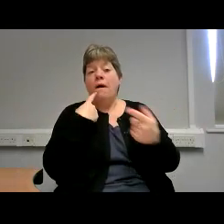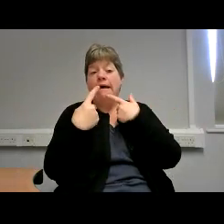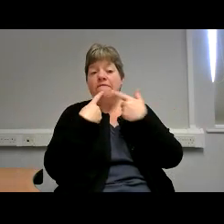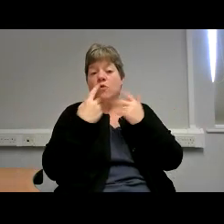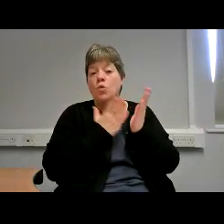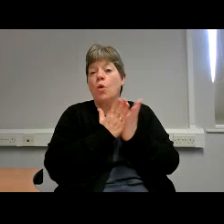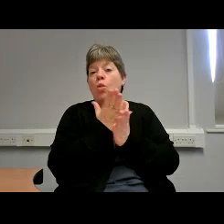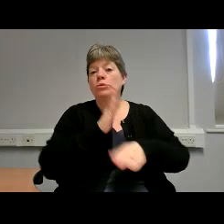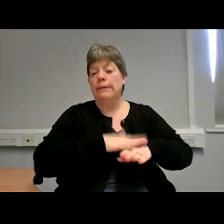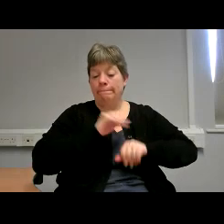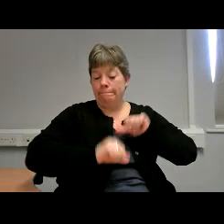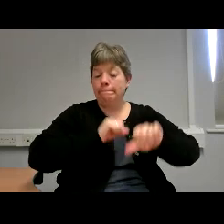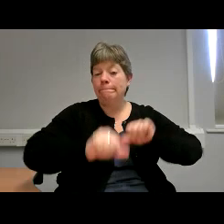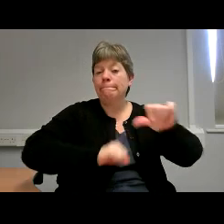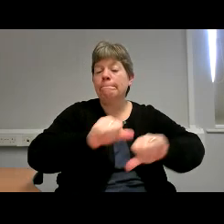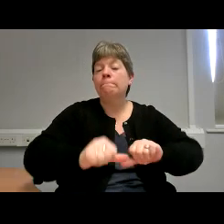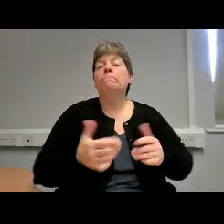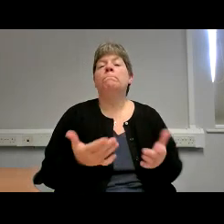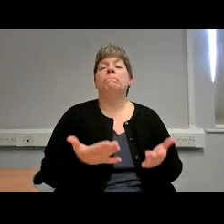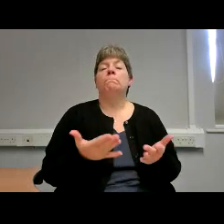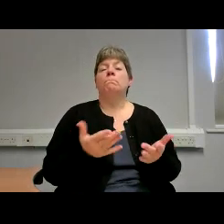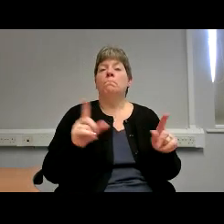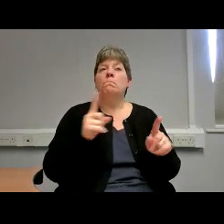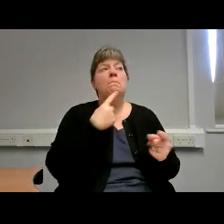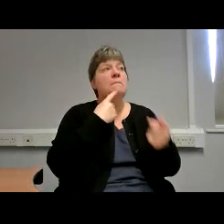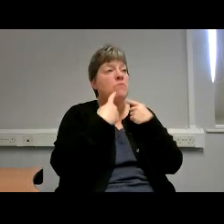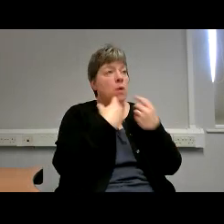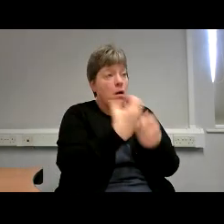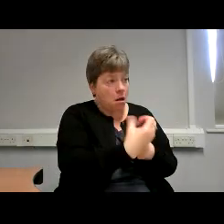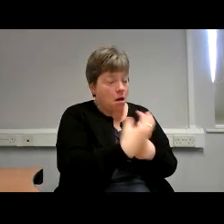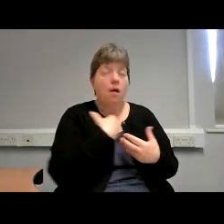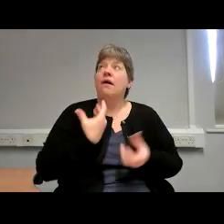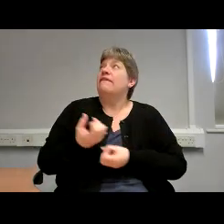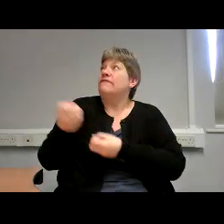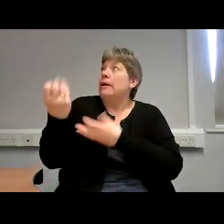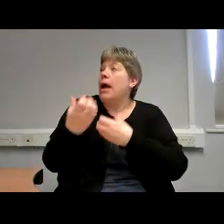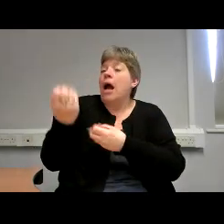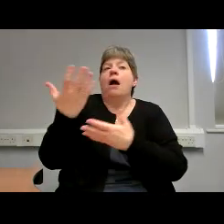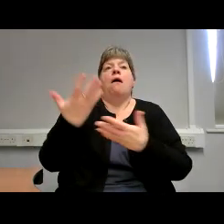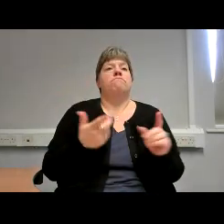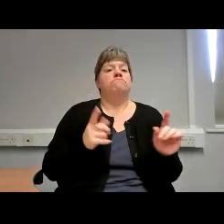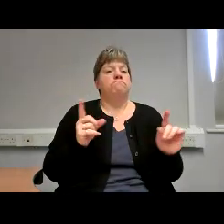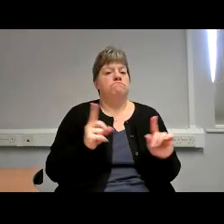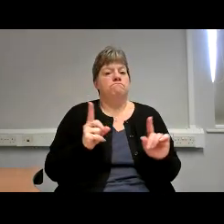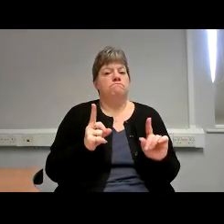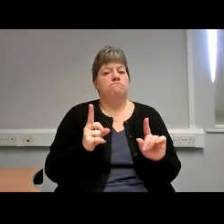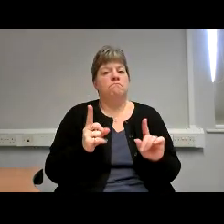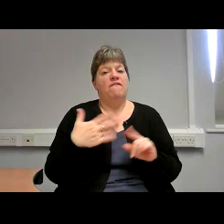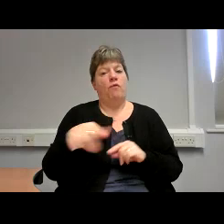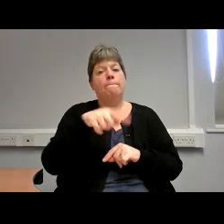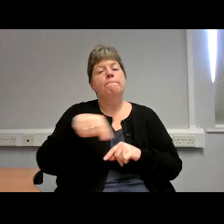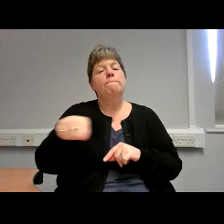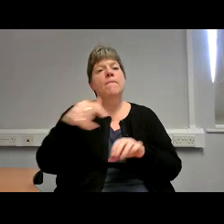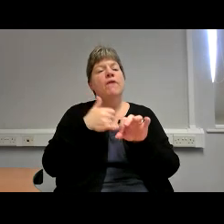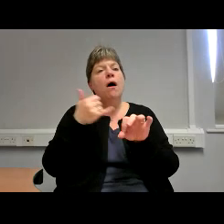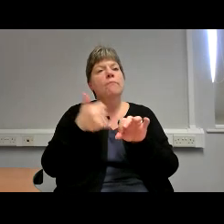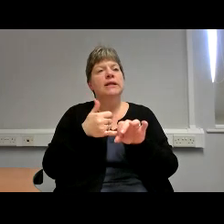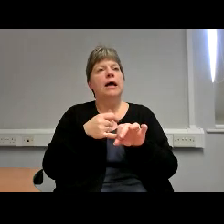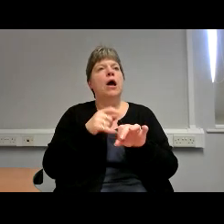along, and what we are feeding back from, or the feedback that we get from those community pharmacists will